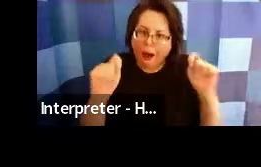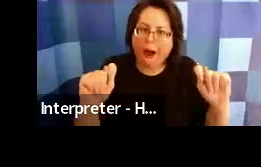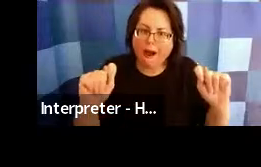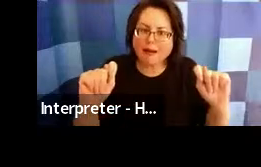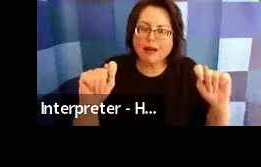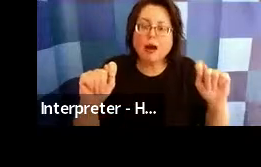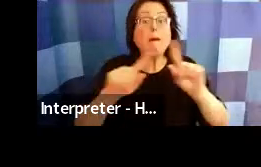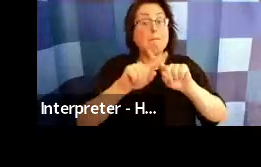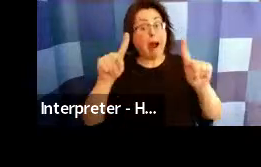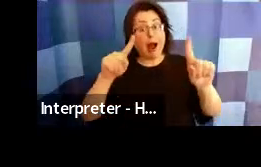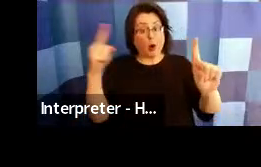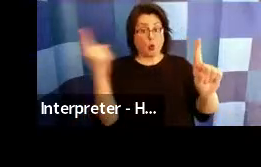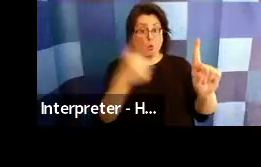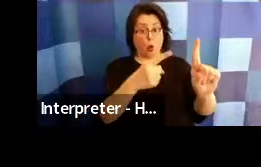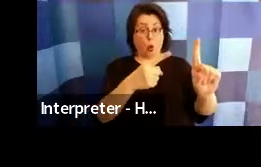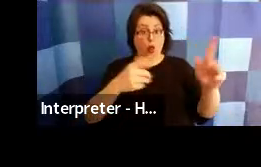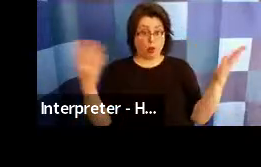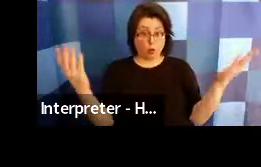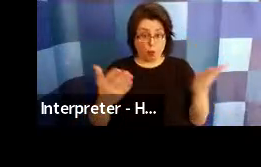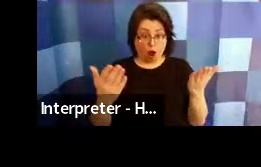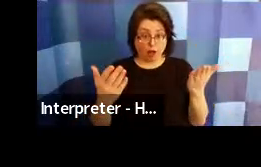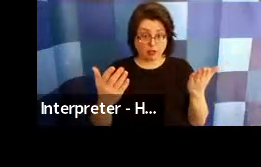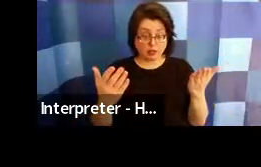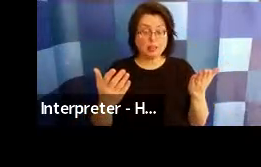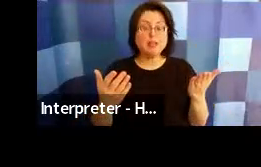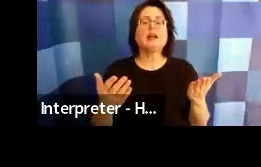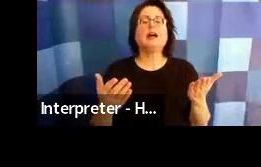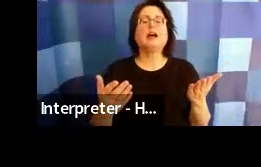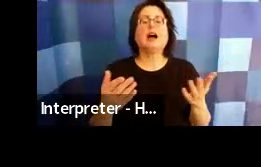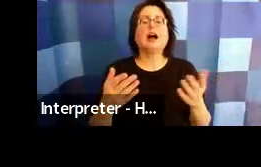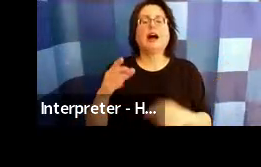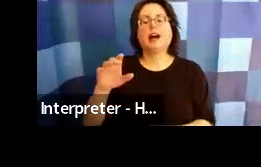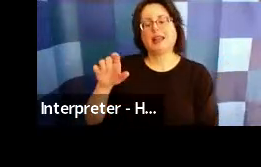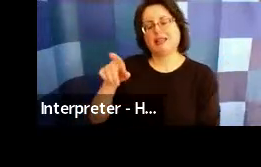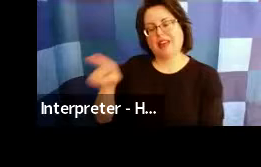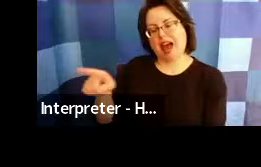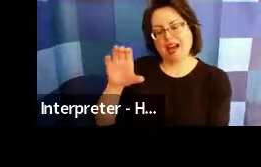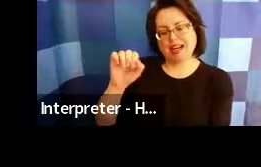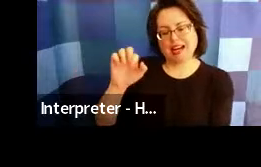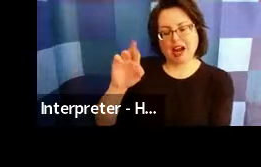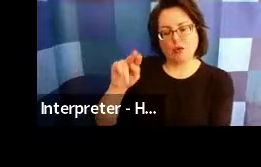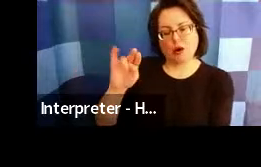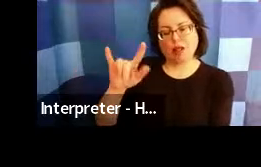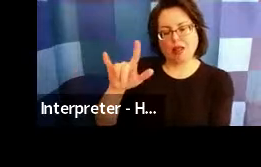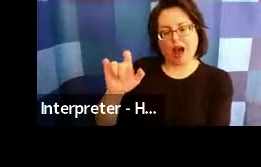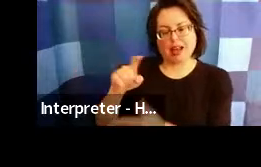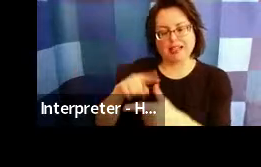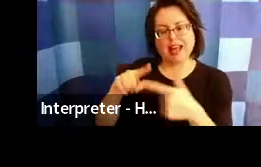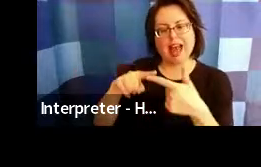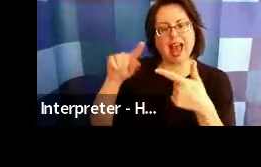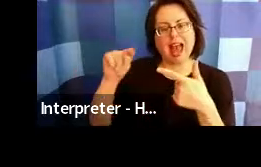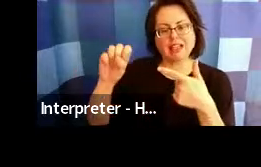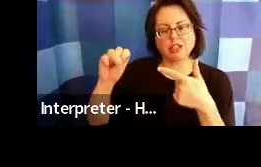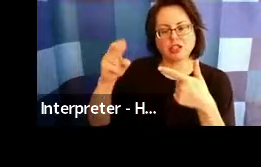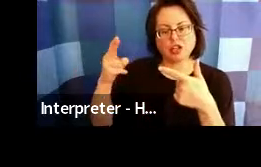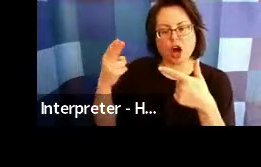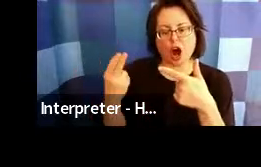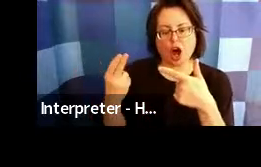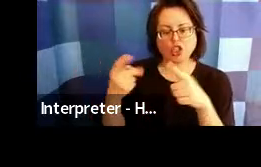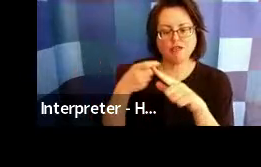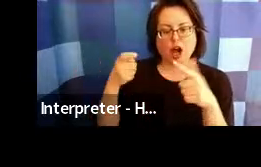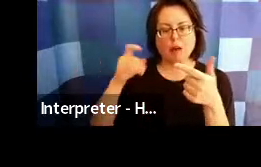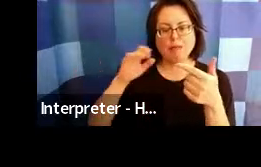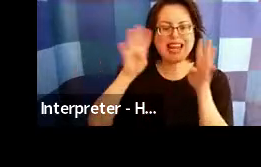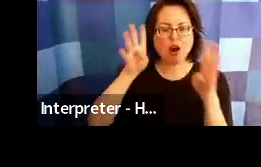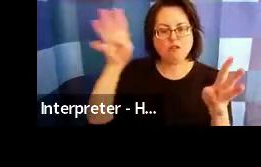really, and both Caroline from the Department of Mobility and Infrastructure and Tosh from Innovate PGH can talk more about